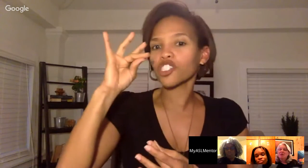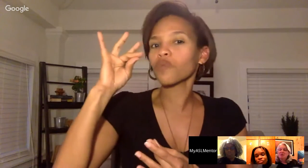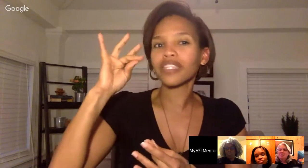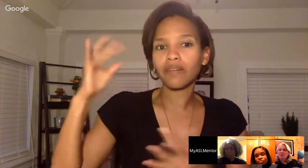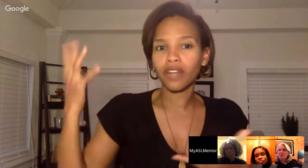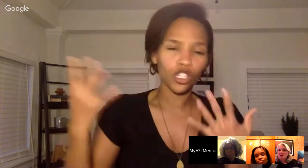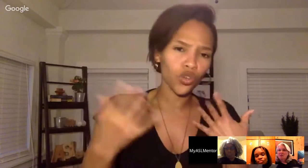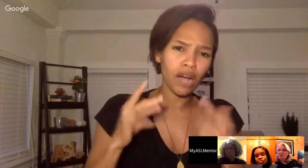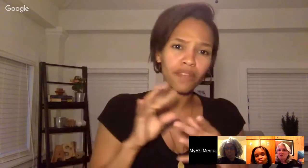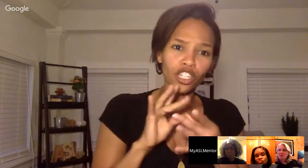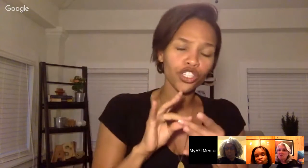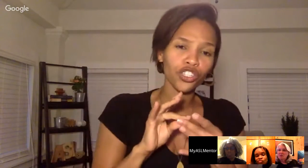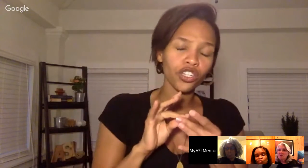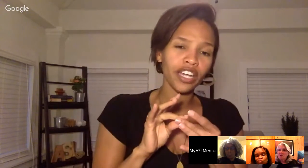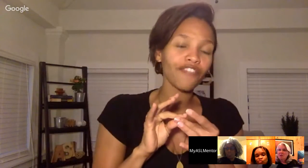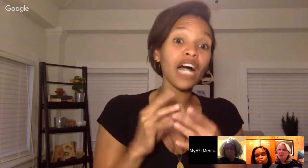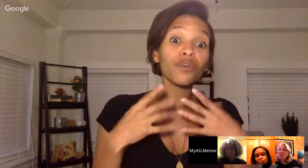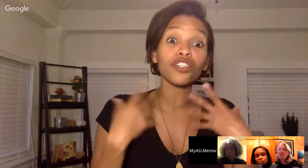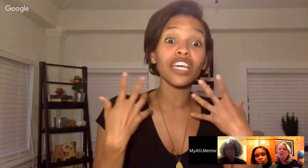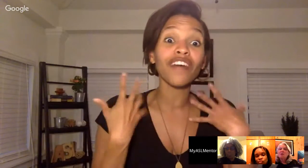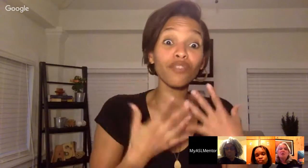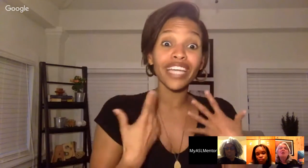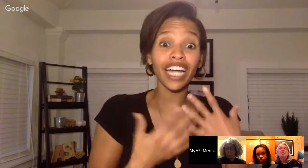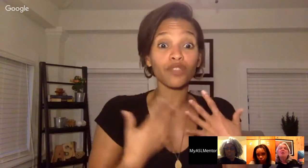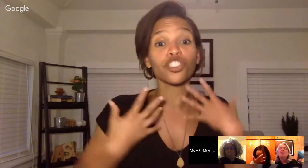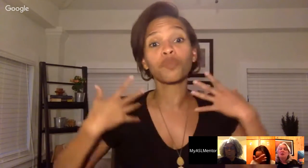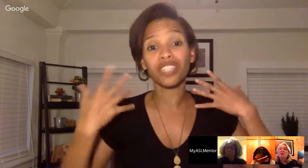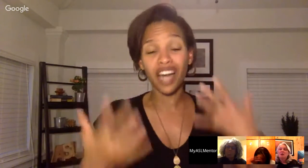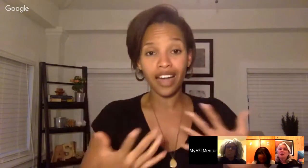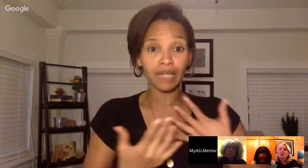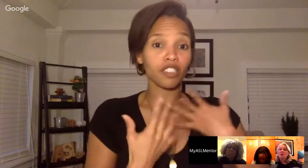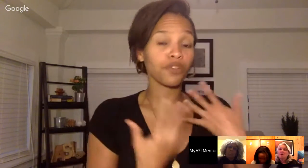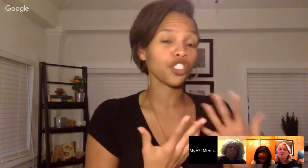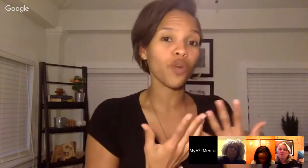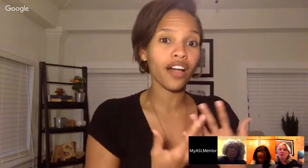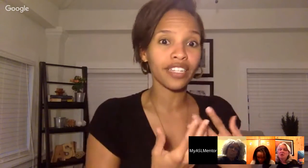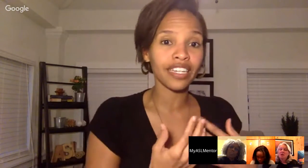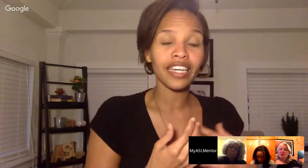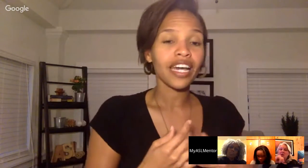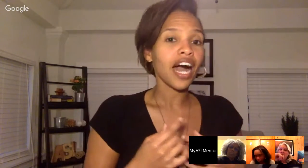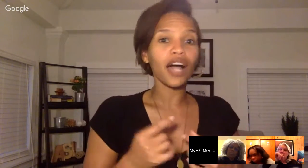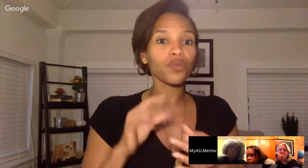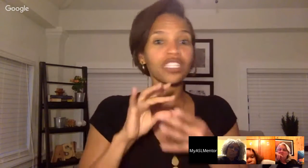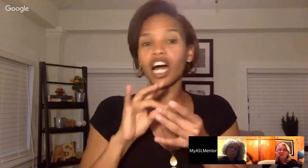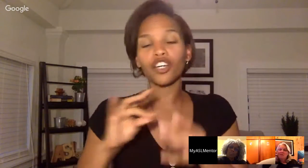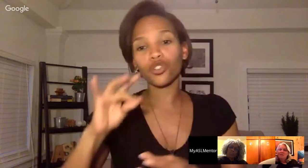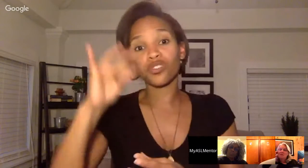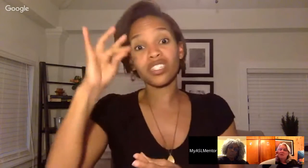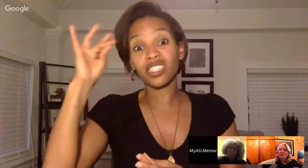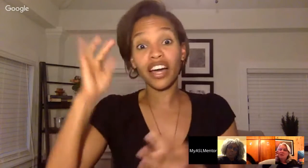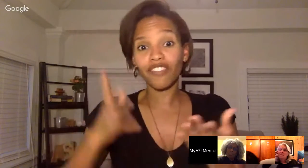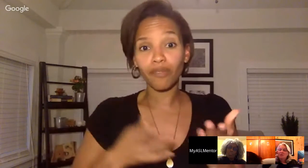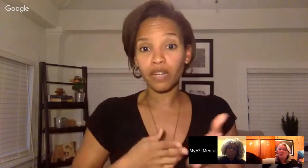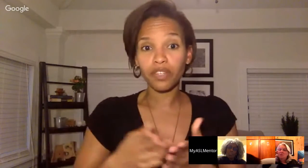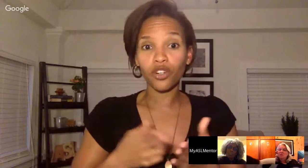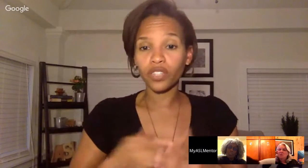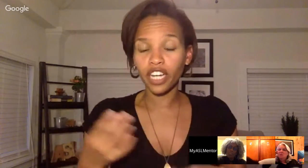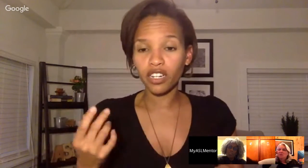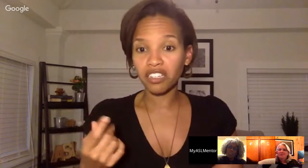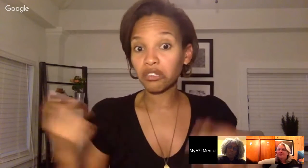English base. I'm not sure. I'm not sure. If I really had to interpret the concept of spirituality, I would not use this sign, if I'm going to be totally